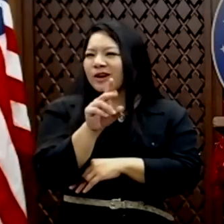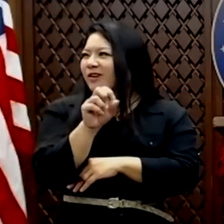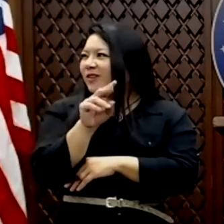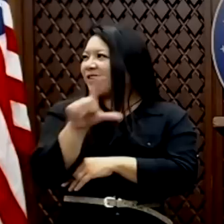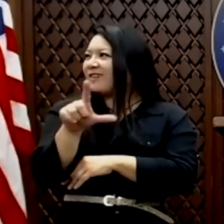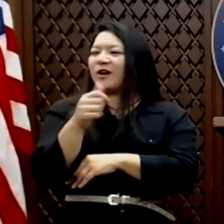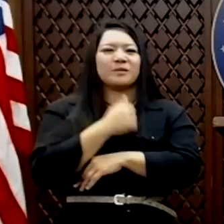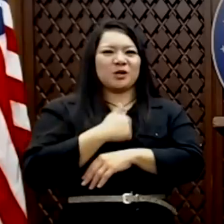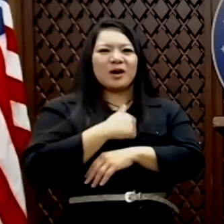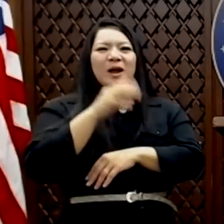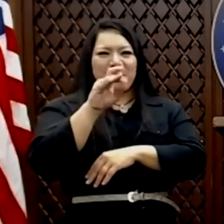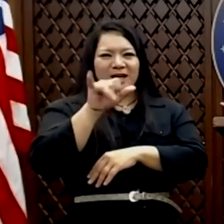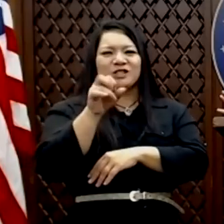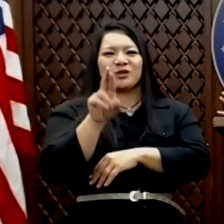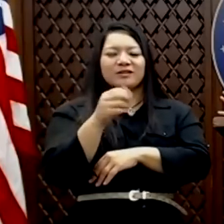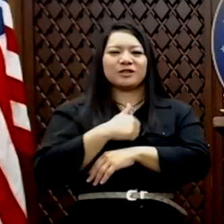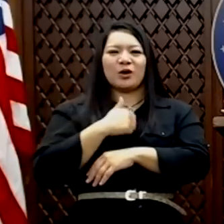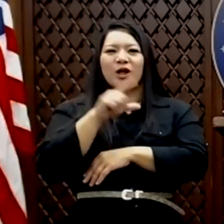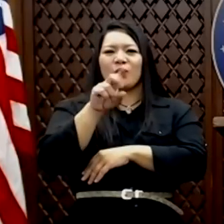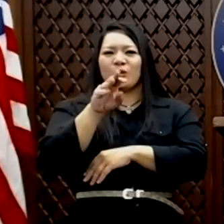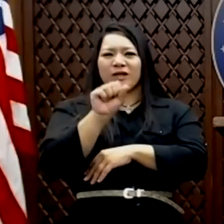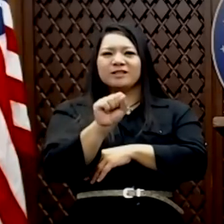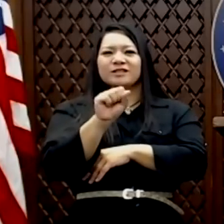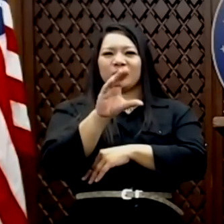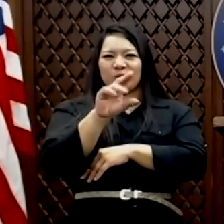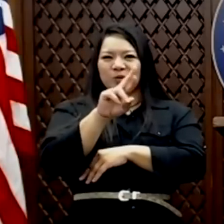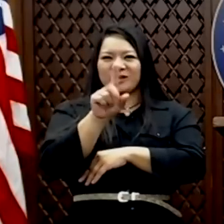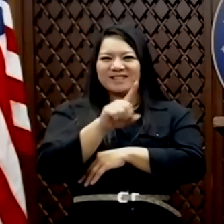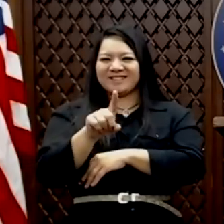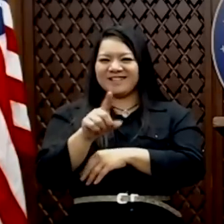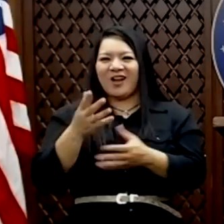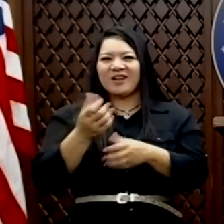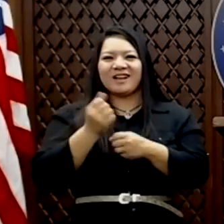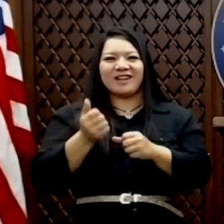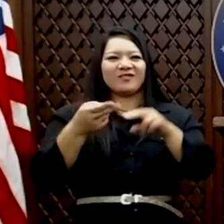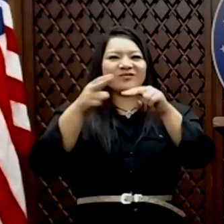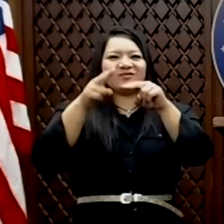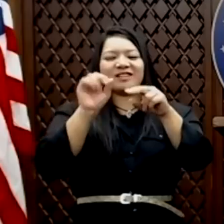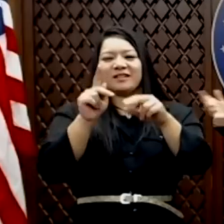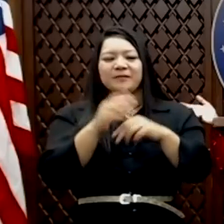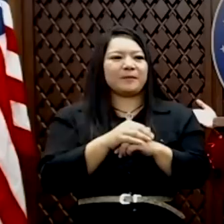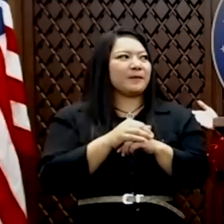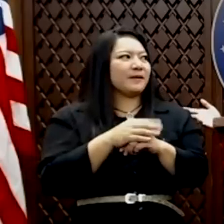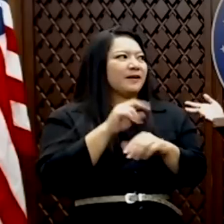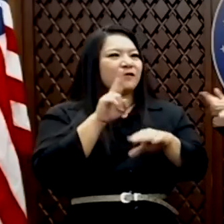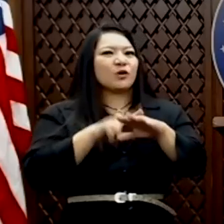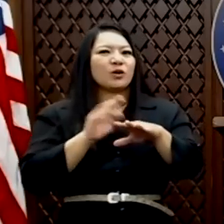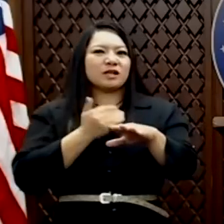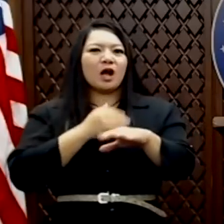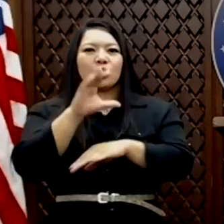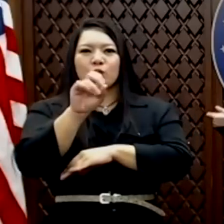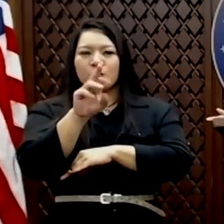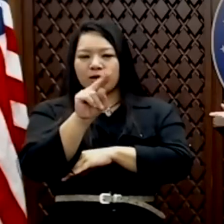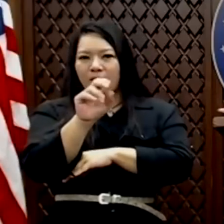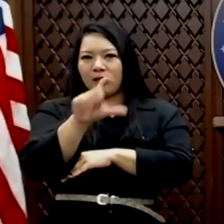Oh, Major, sorry. Major Louis Cruz. Take the promotion. And of course, our Colonel and